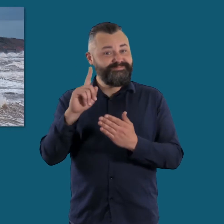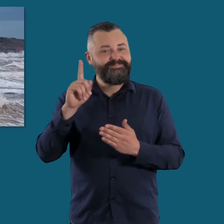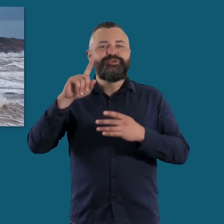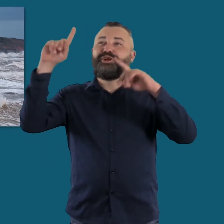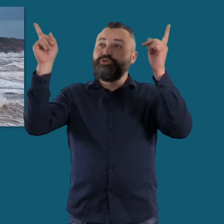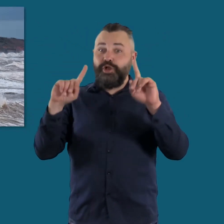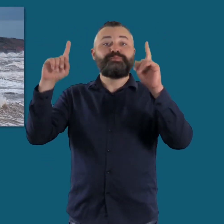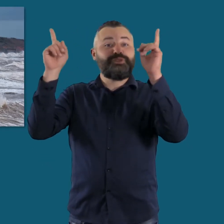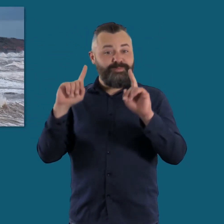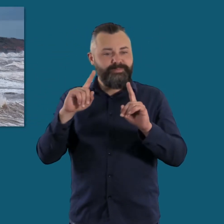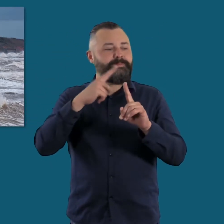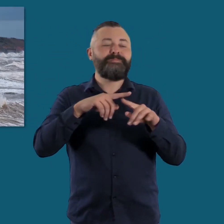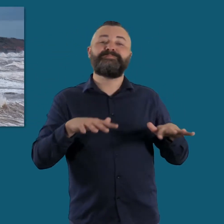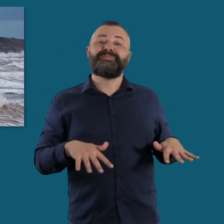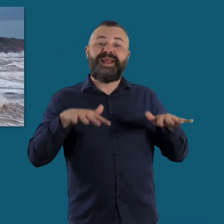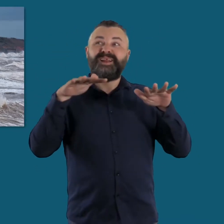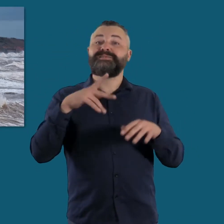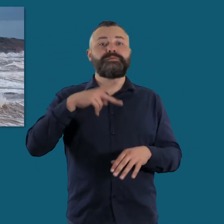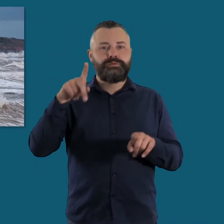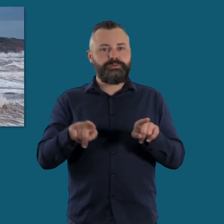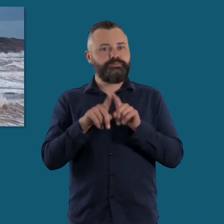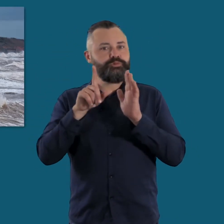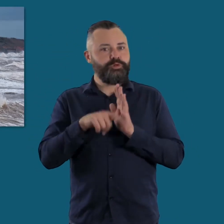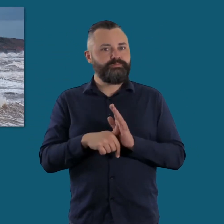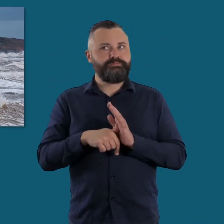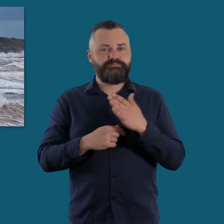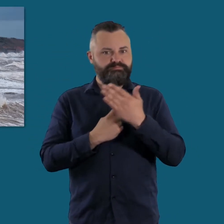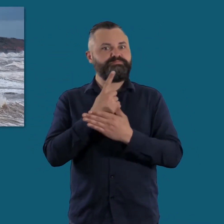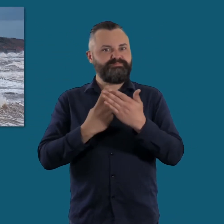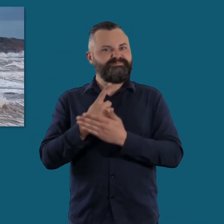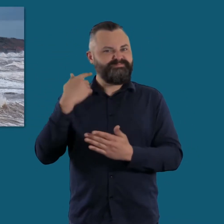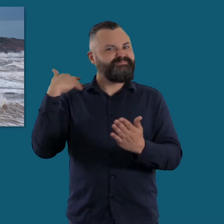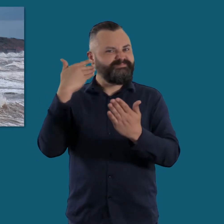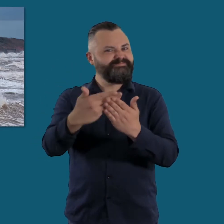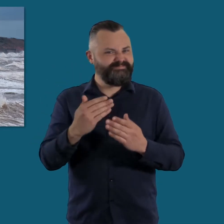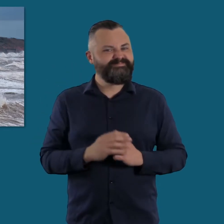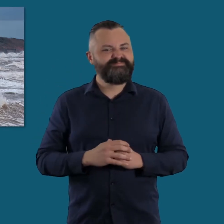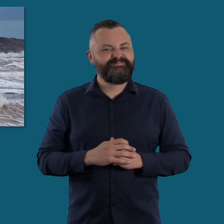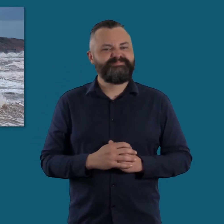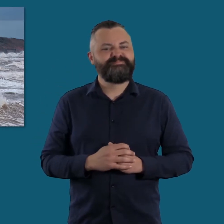Storms and riverine floods can combine to cause major floods in low-lying coastal areas as storm surges push on land,